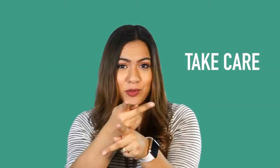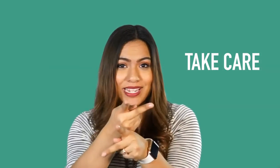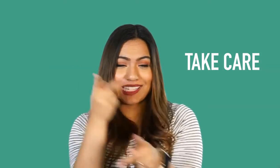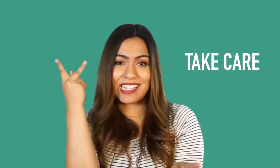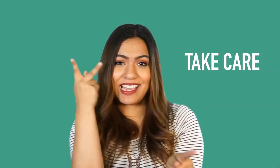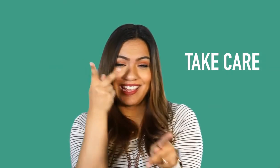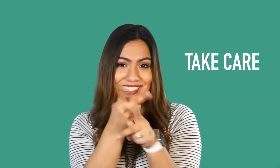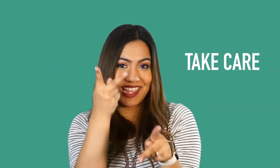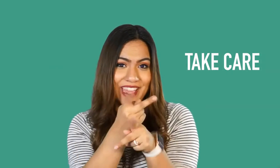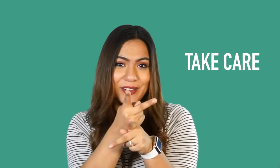twice. Take care.